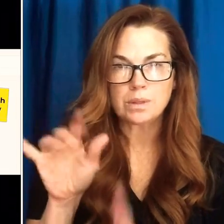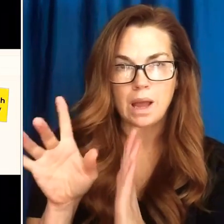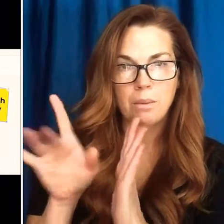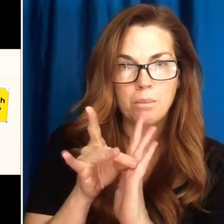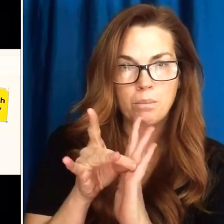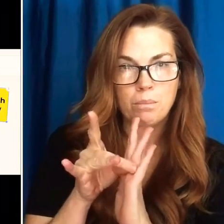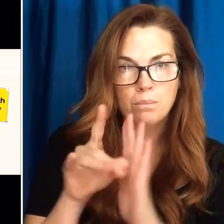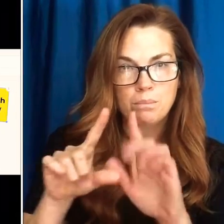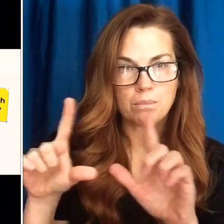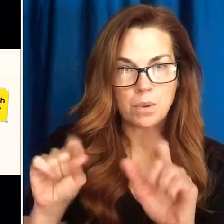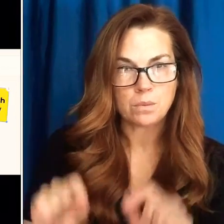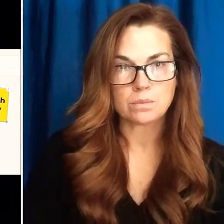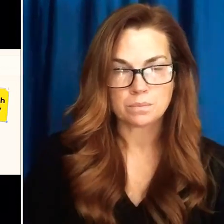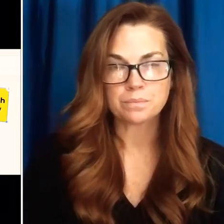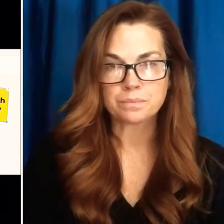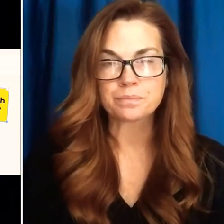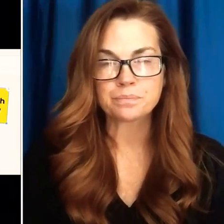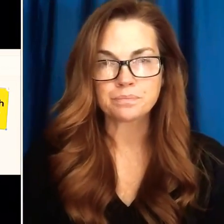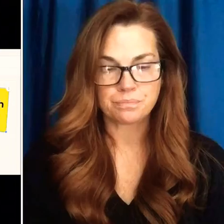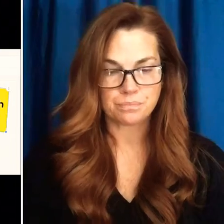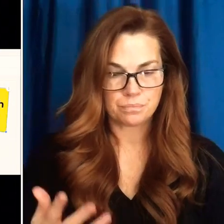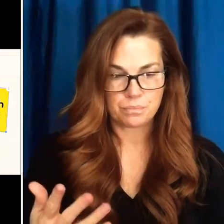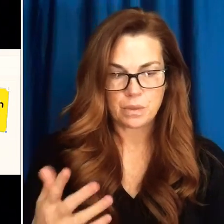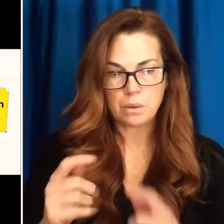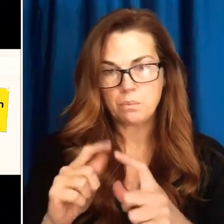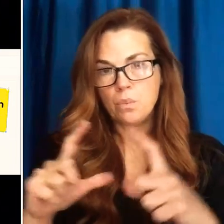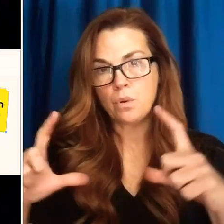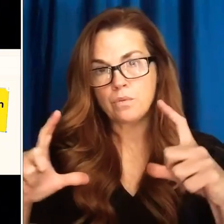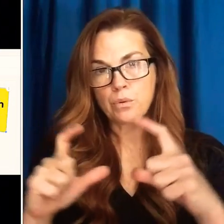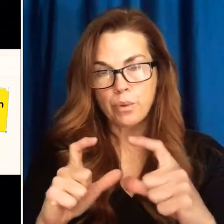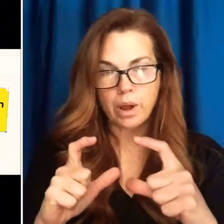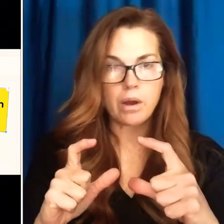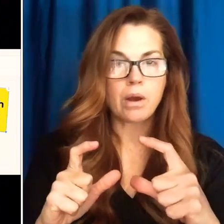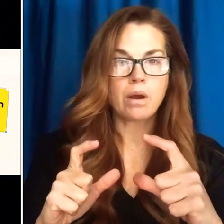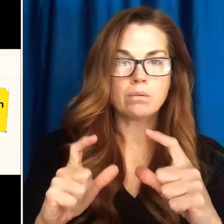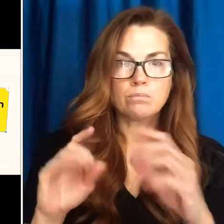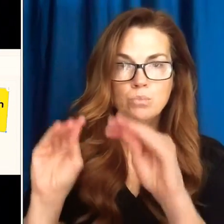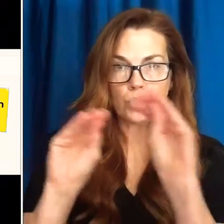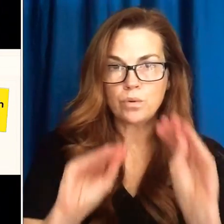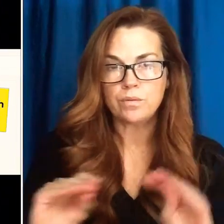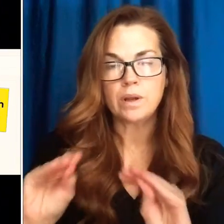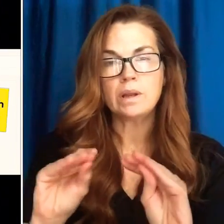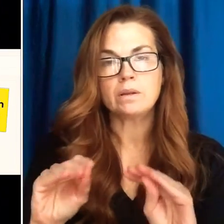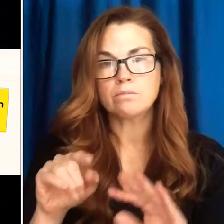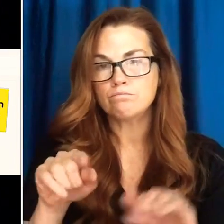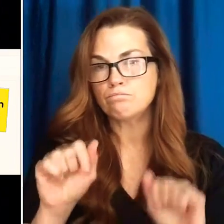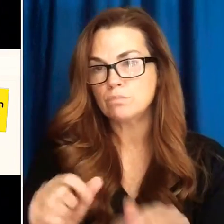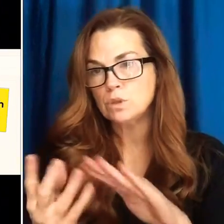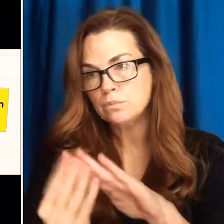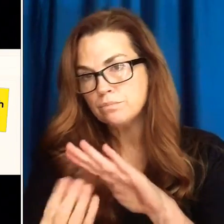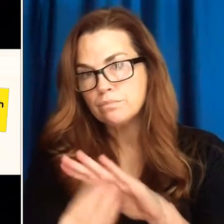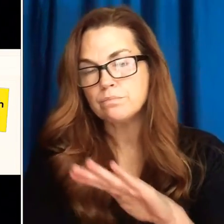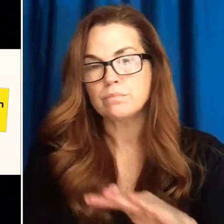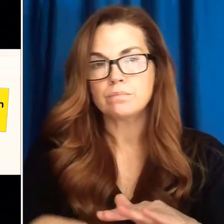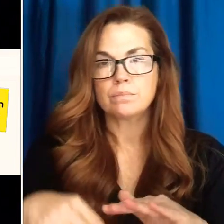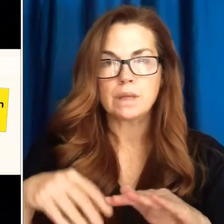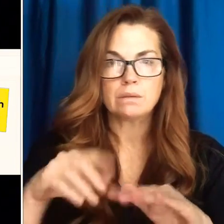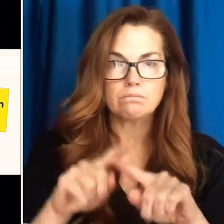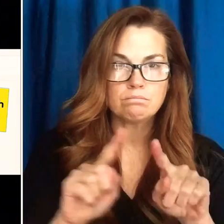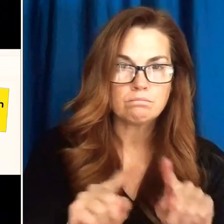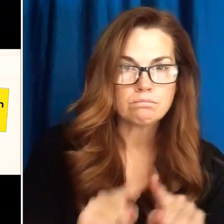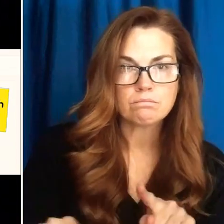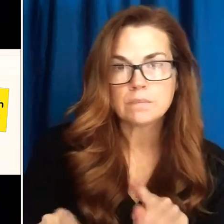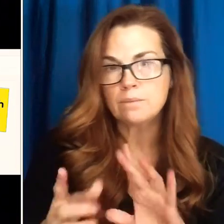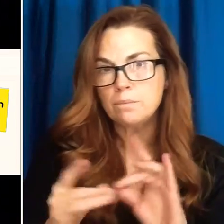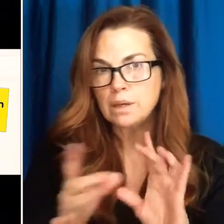move it around. I can make it bigger or smaller, and you can keep duplicating them, changing colors, writing different things, however you want to